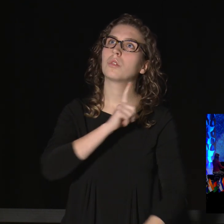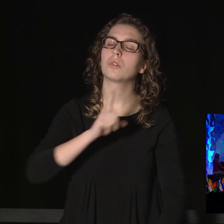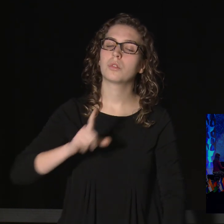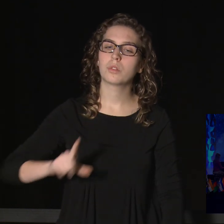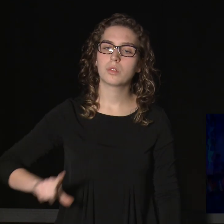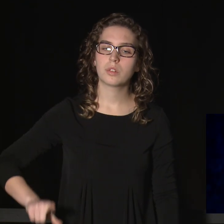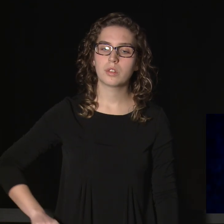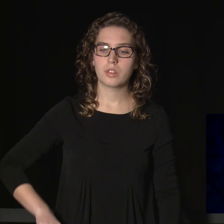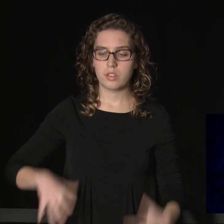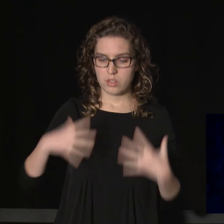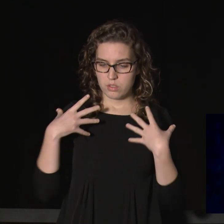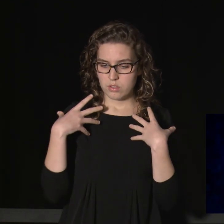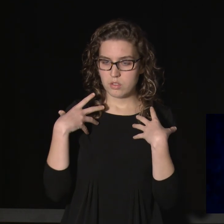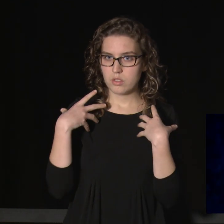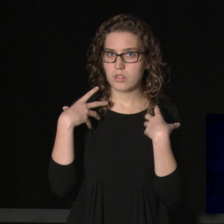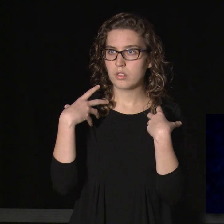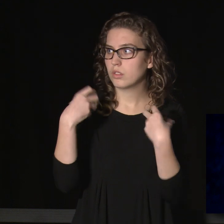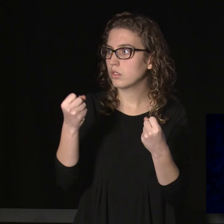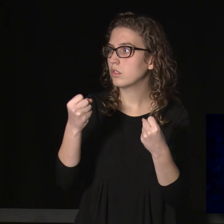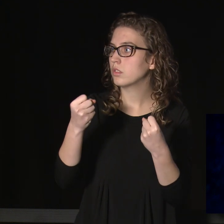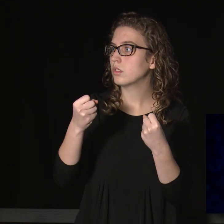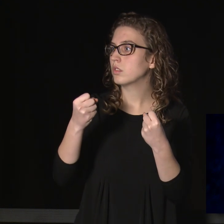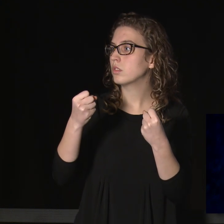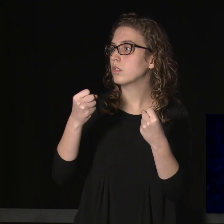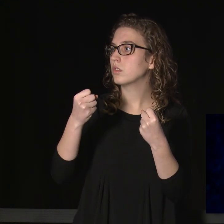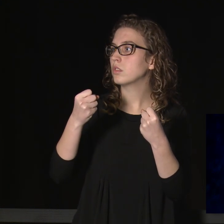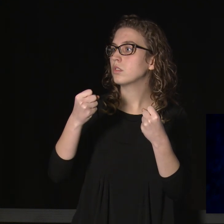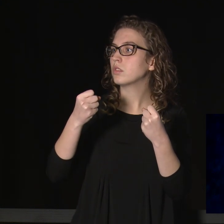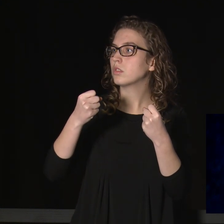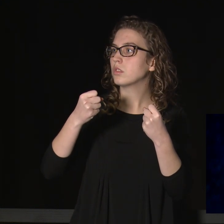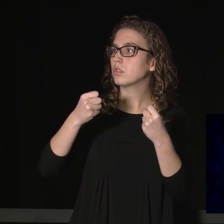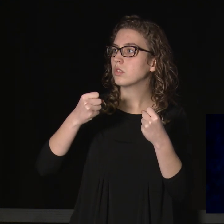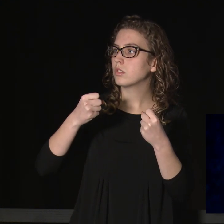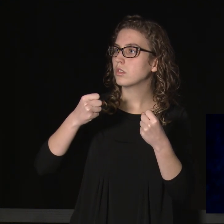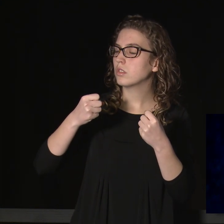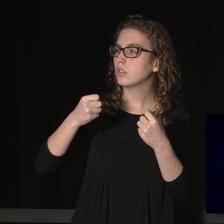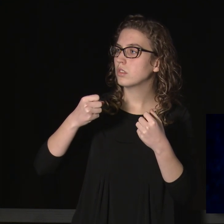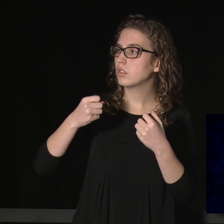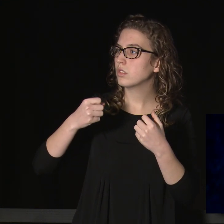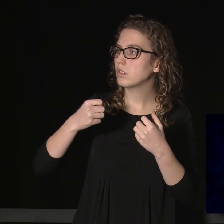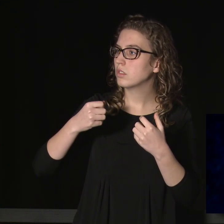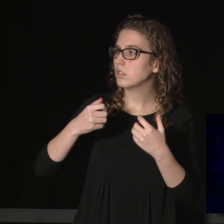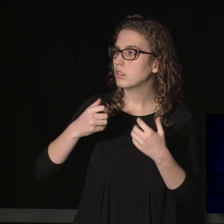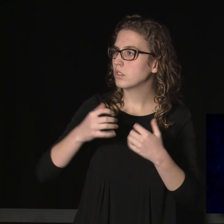Lord, strength to meet this day.